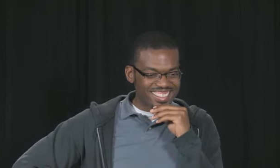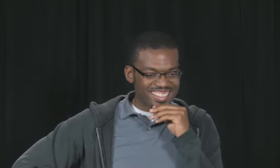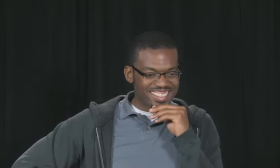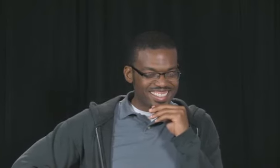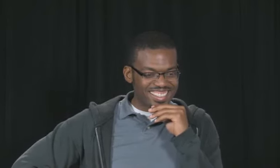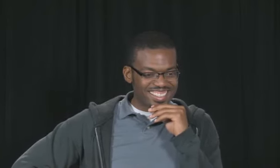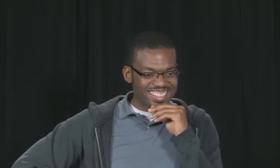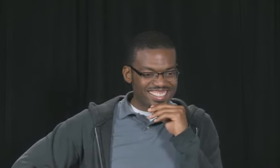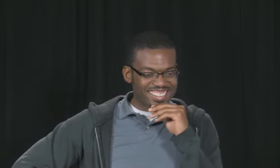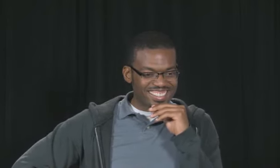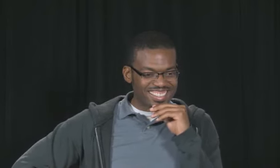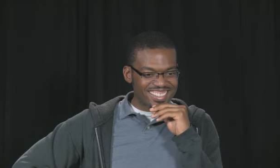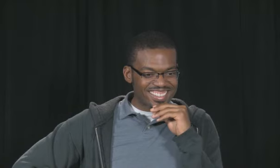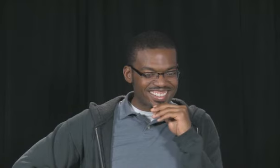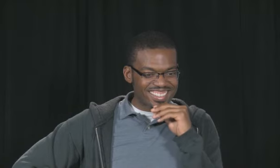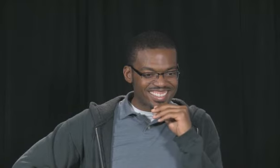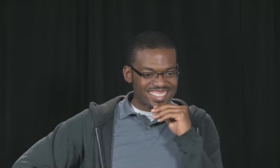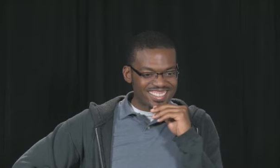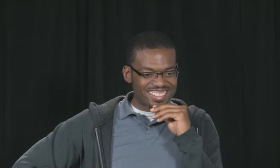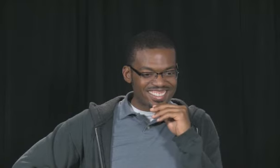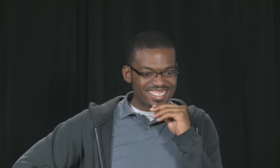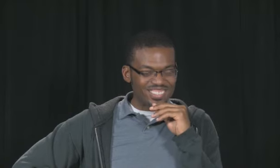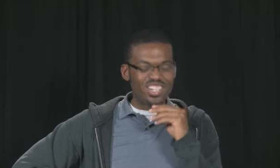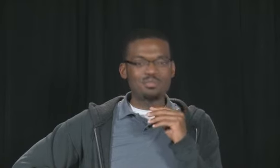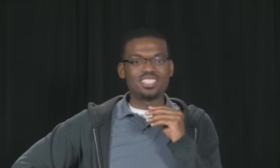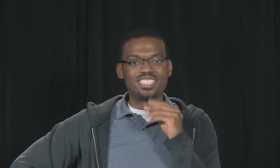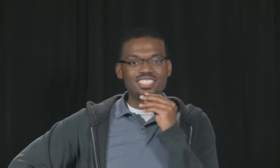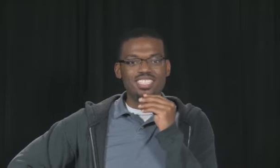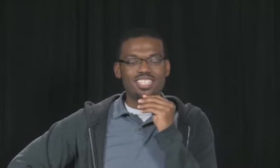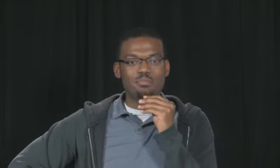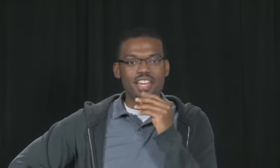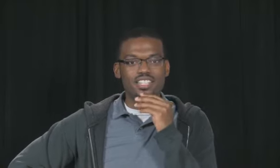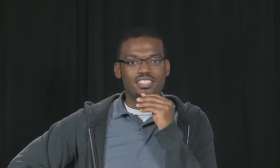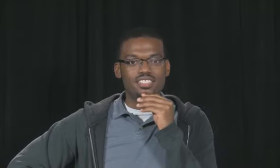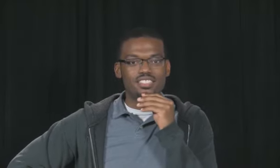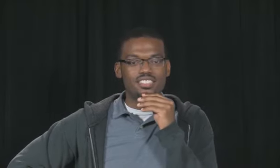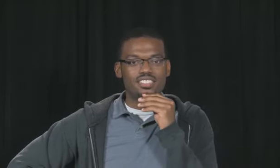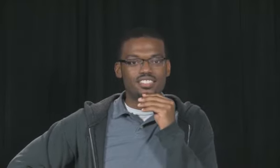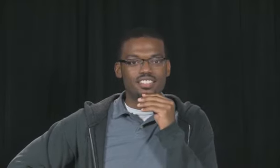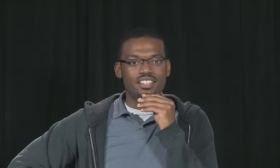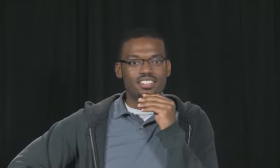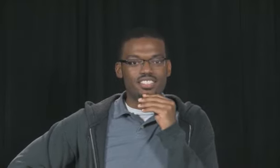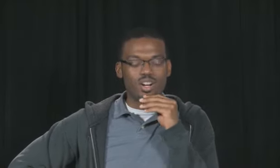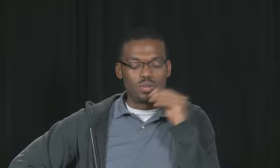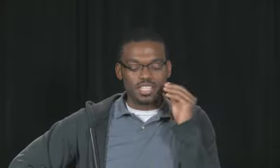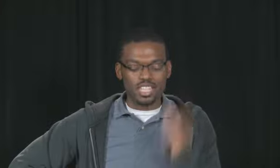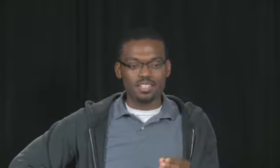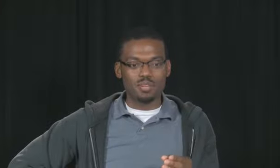possibilities that you hadn't considered before. Robert, this is just like painting. Yeah. No, what you're talking about